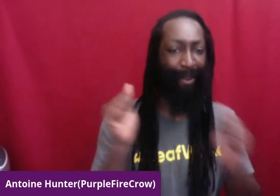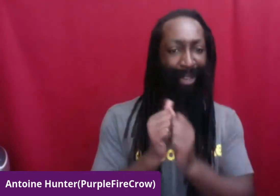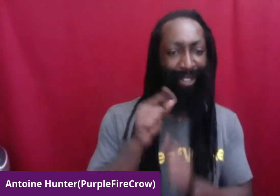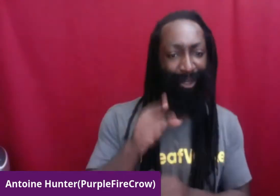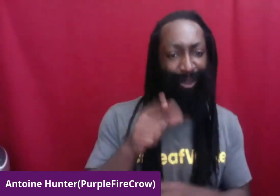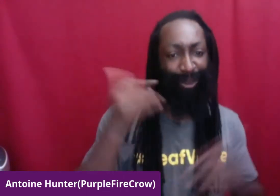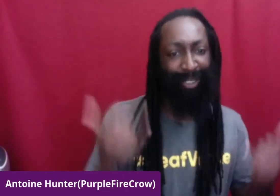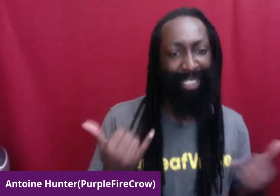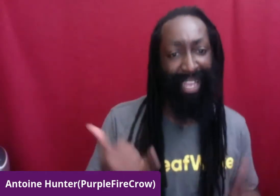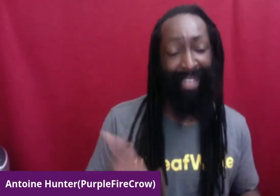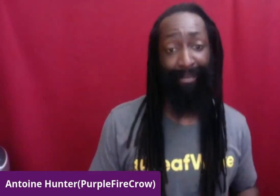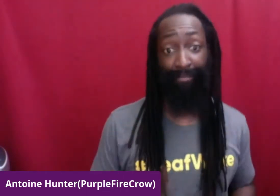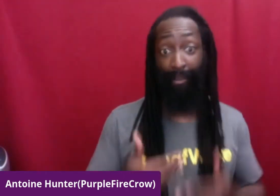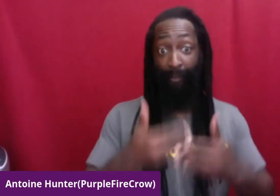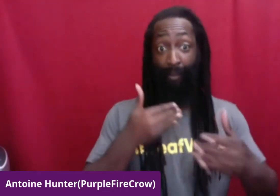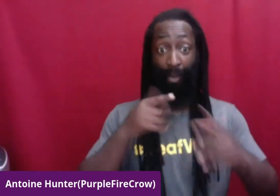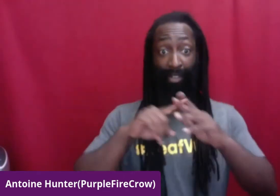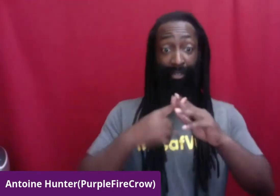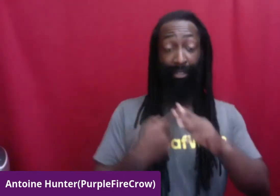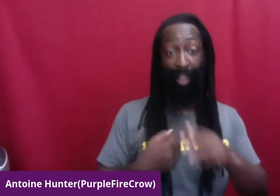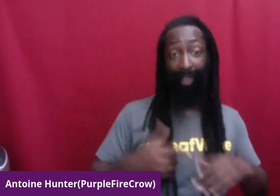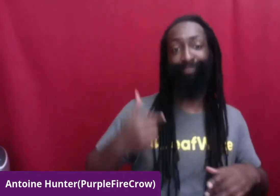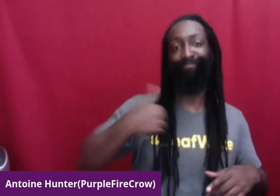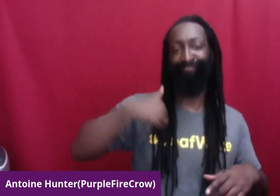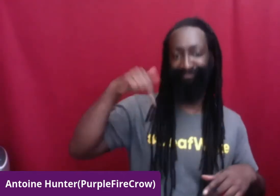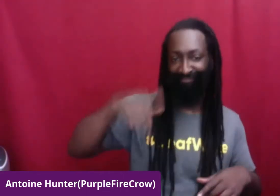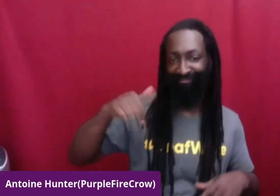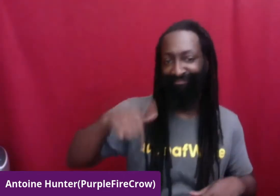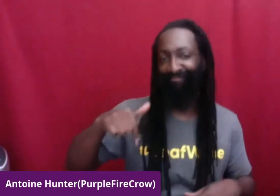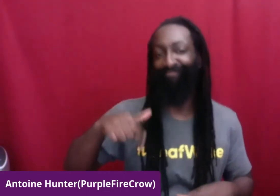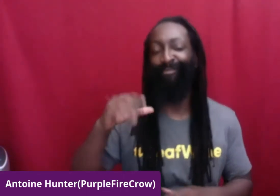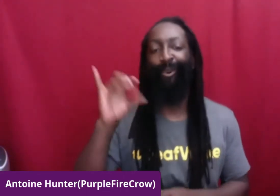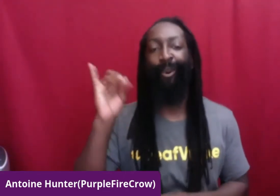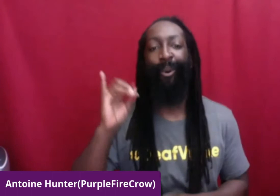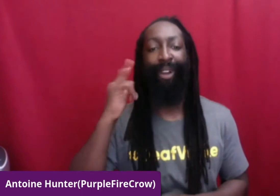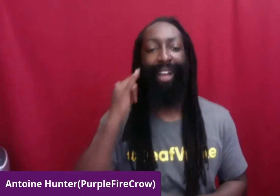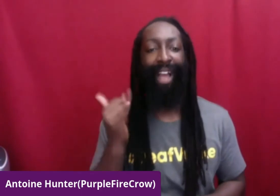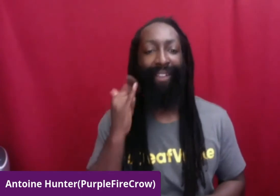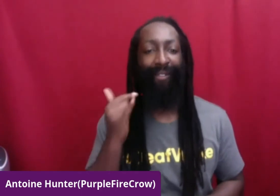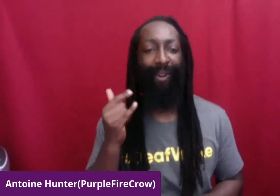I'm thoroughly excited to be here with you today.